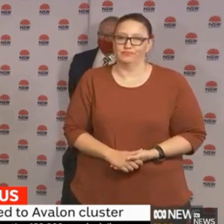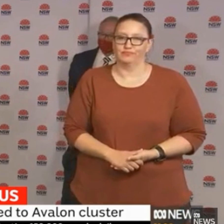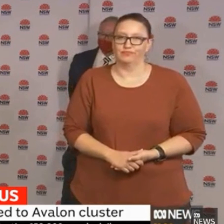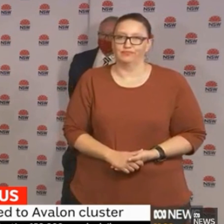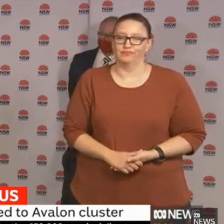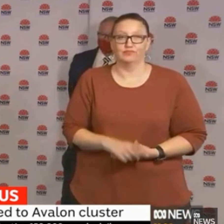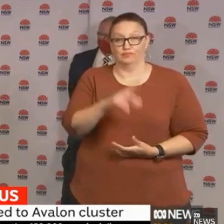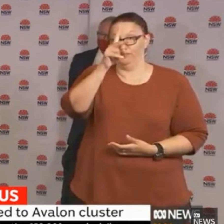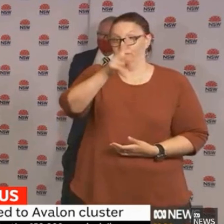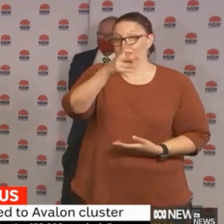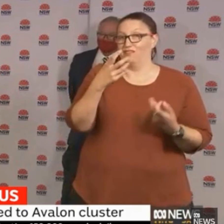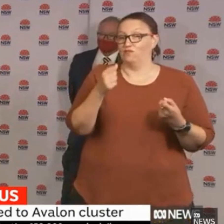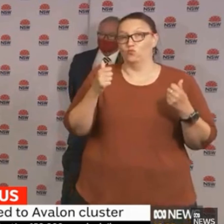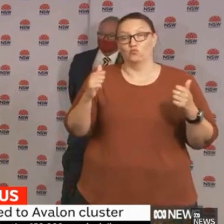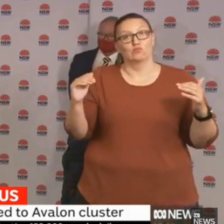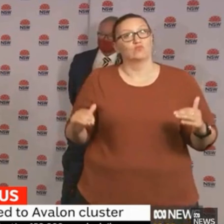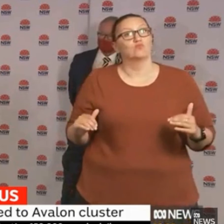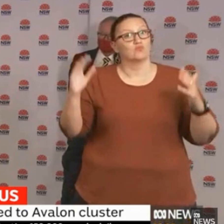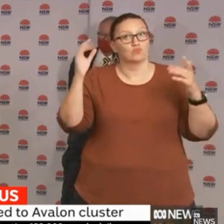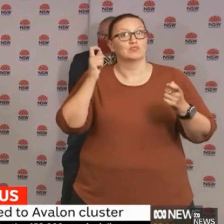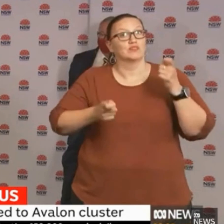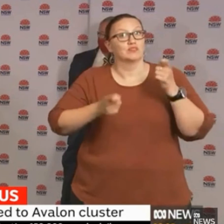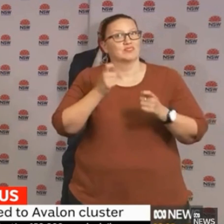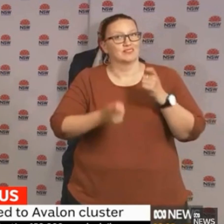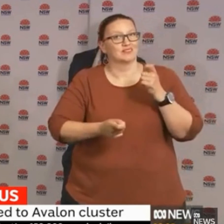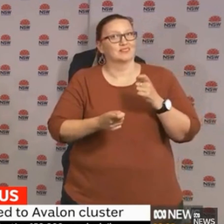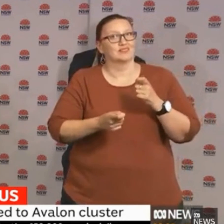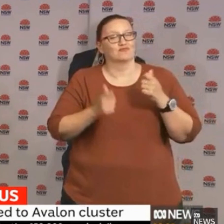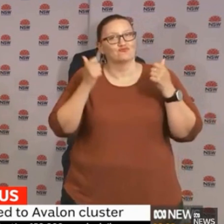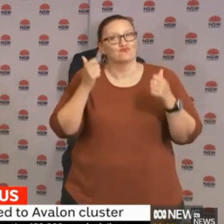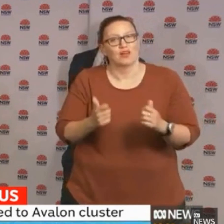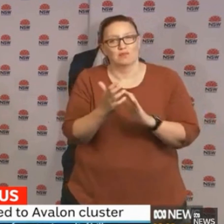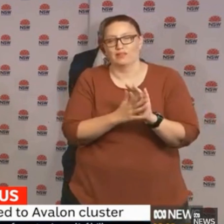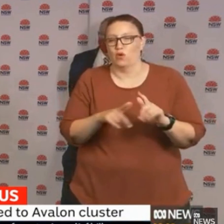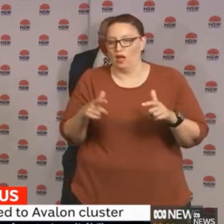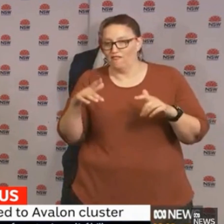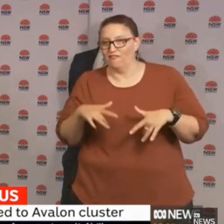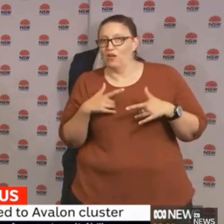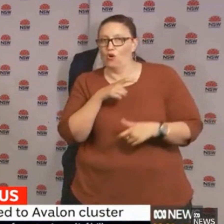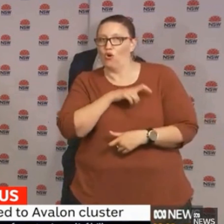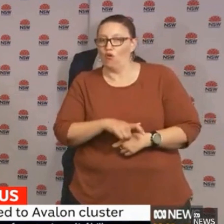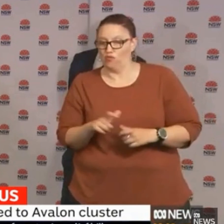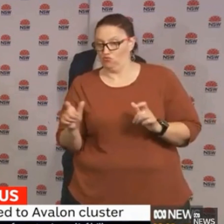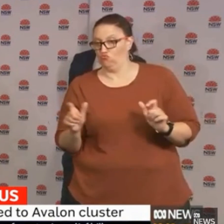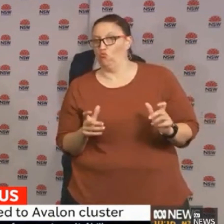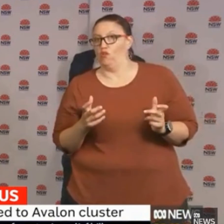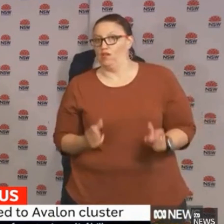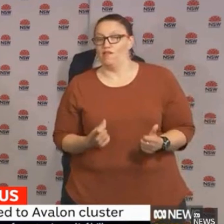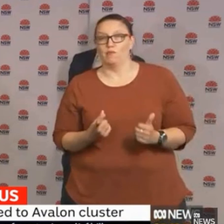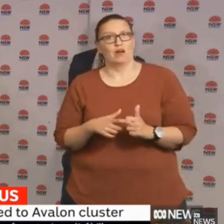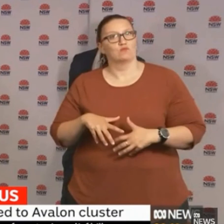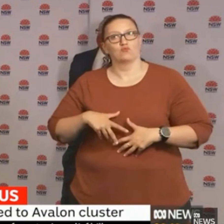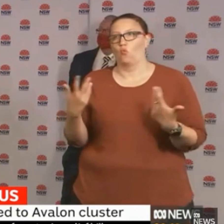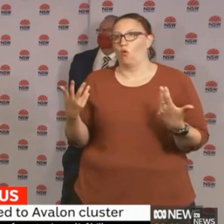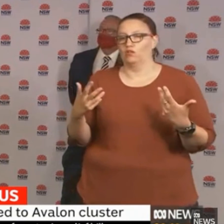want to get not risk any loss of control of this COVID response. So I just want to say